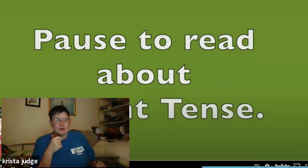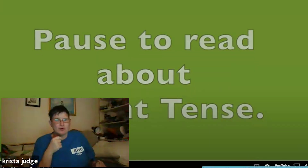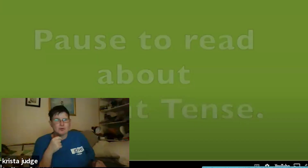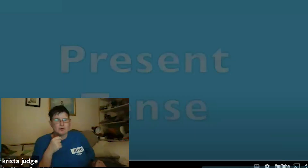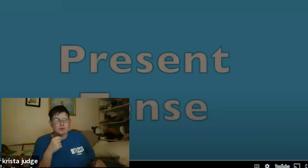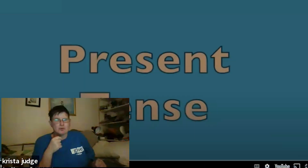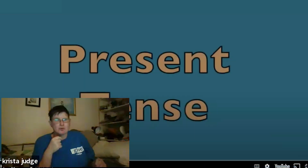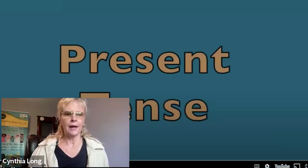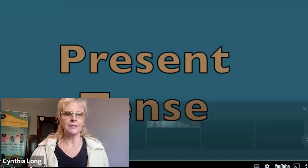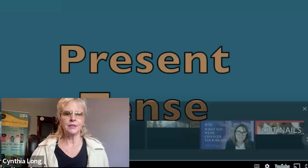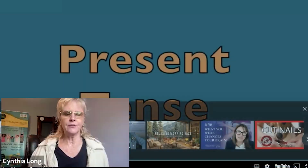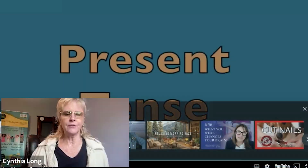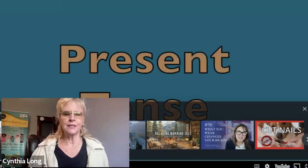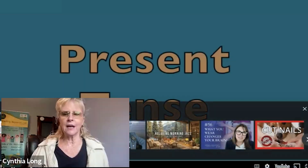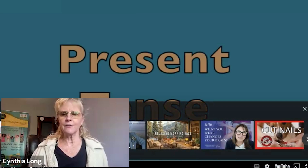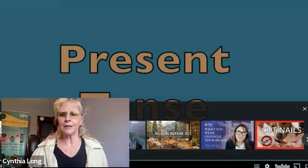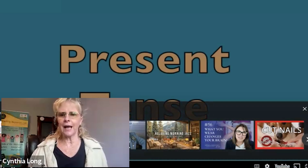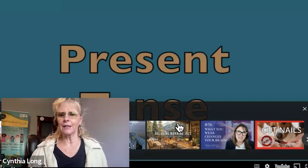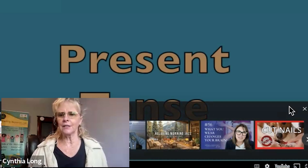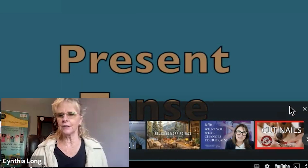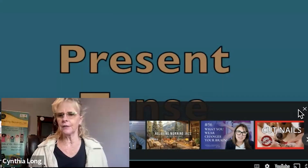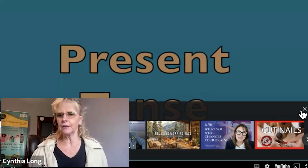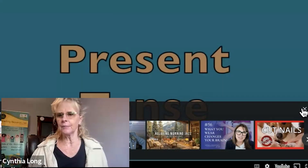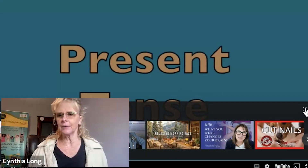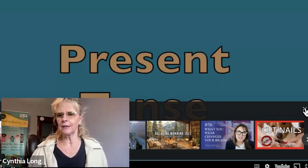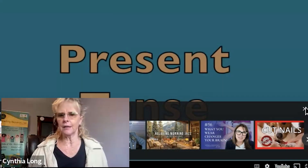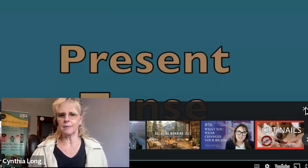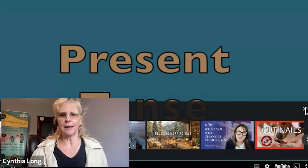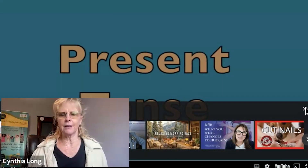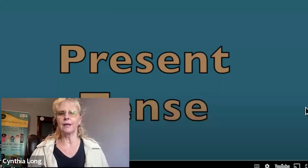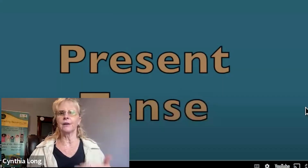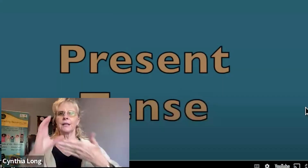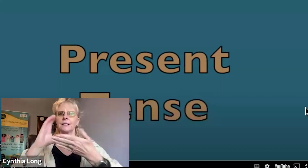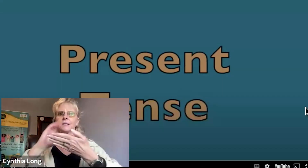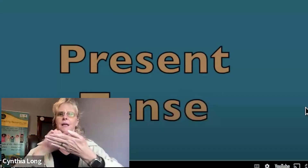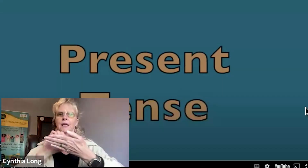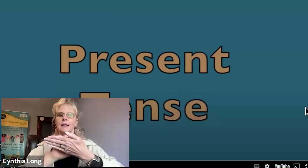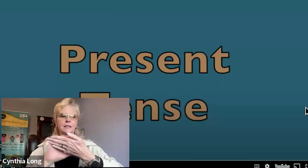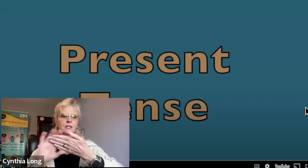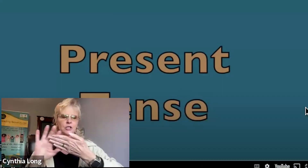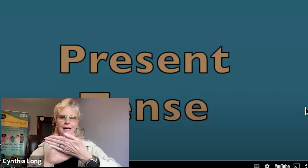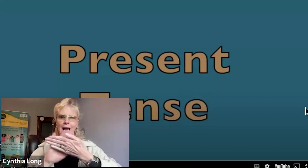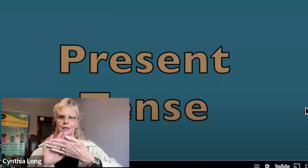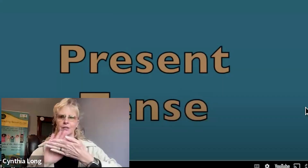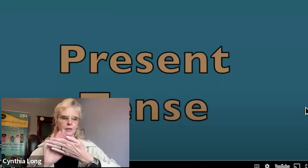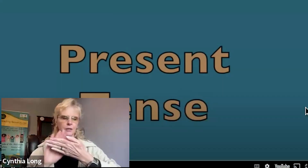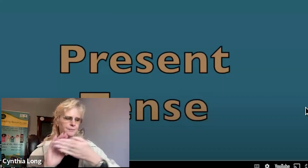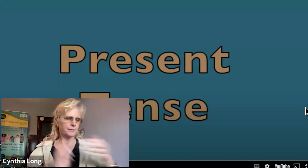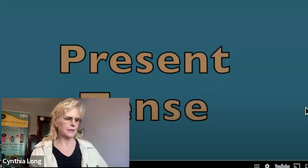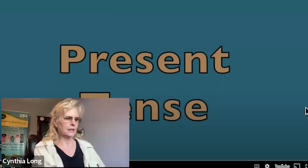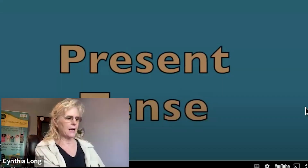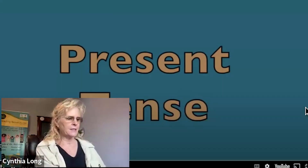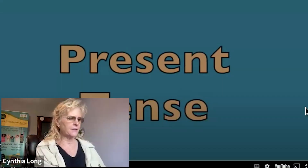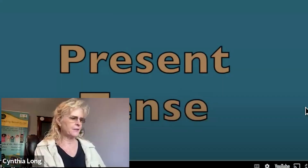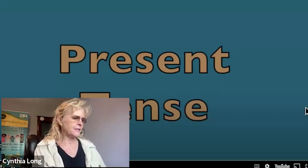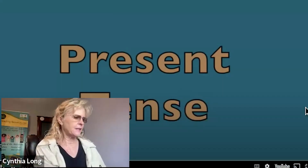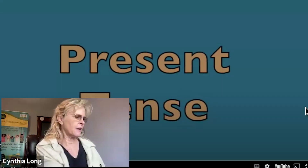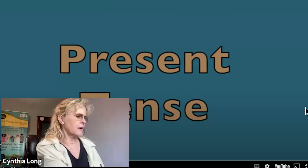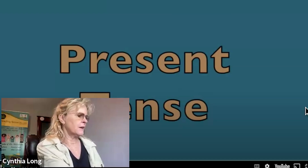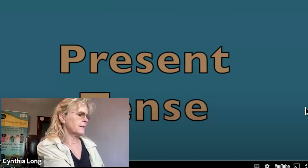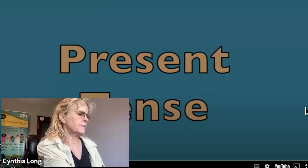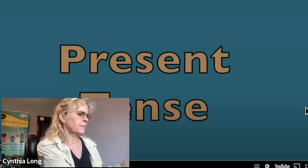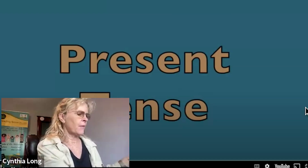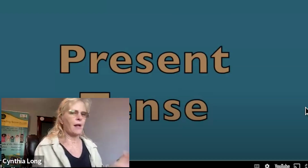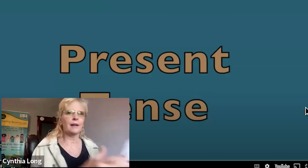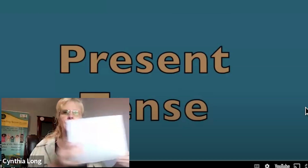calendar? Okay, so the sign for calendar, let me come down here, is this is your calendar, as if